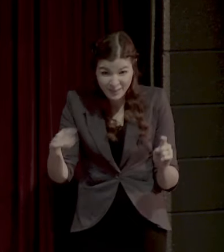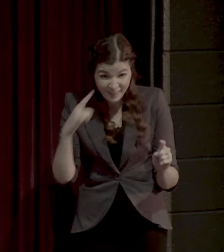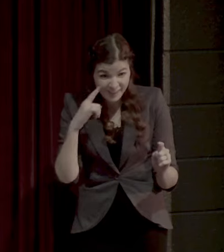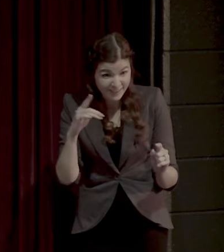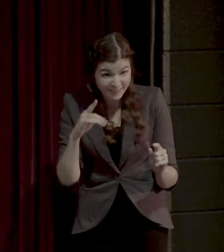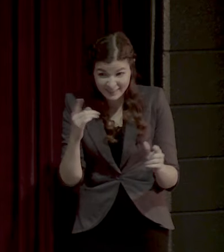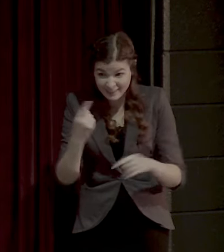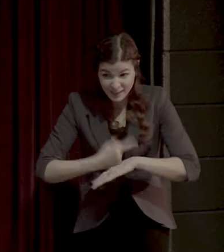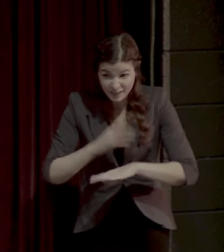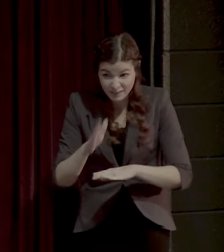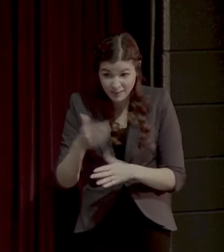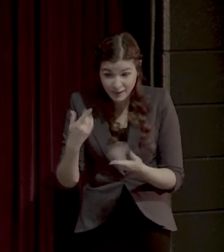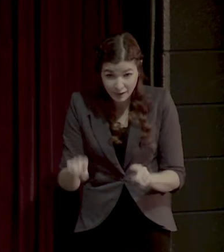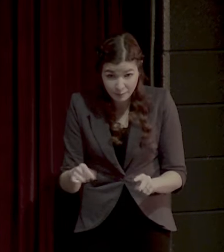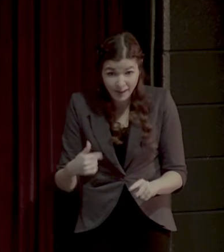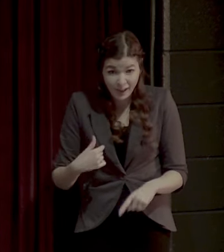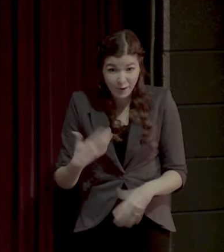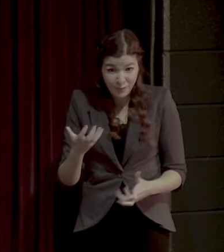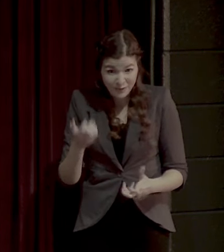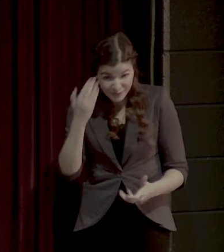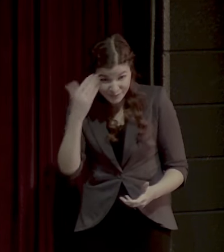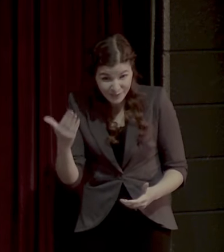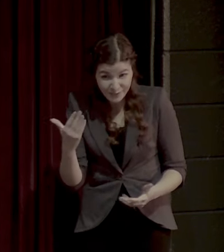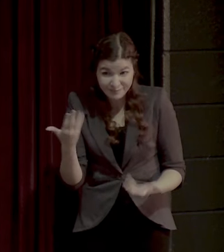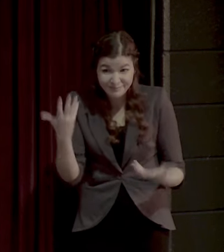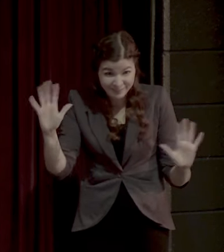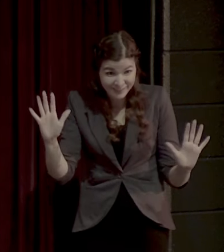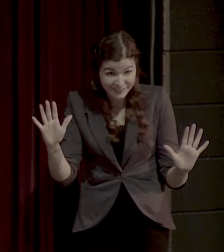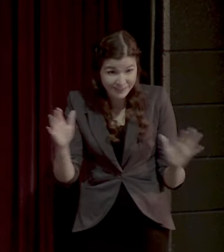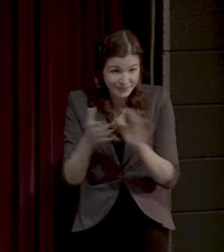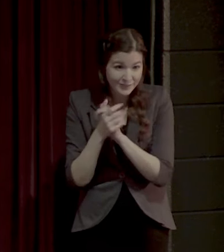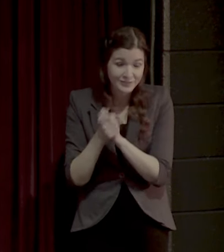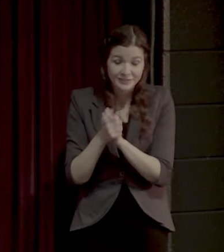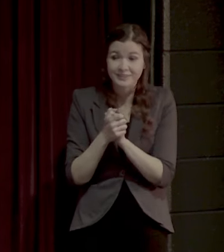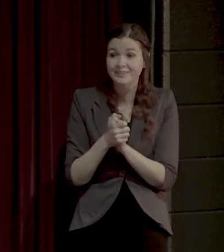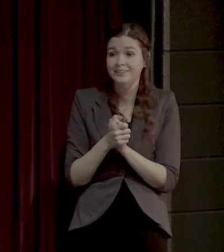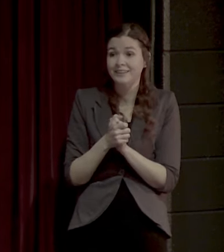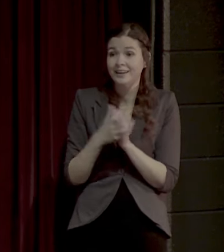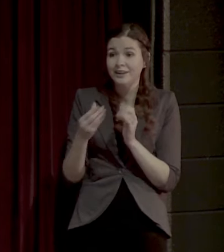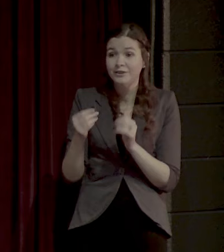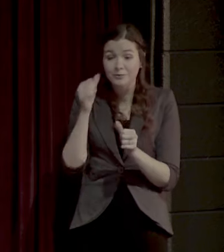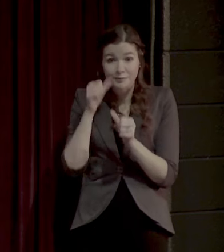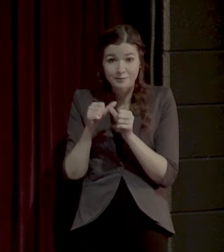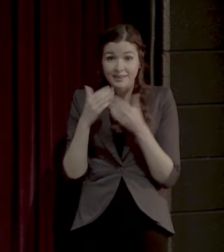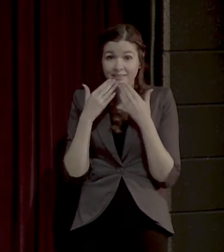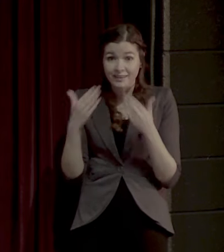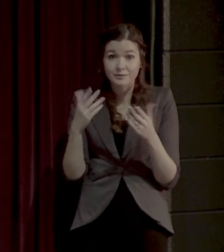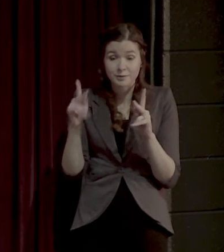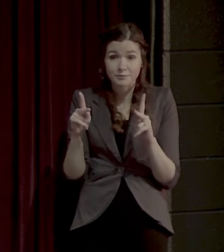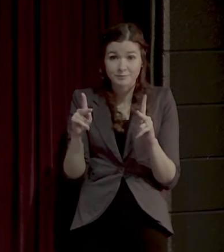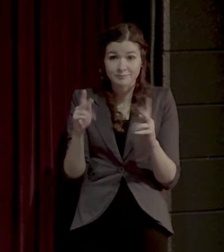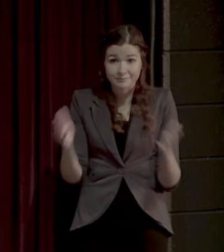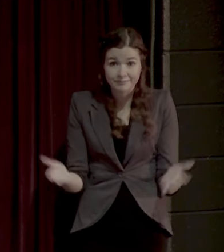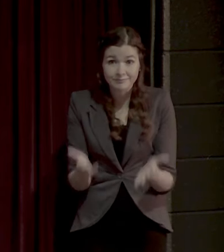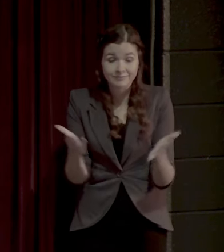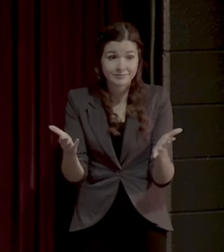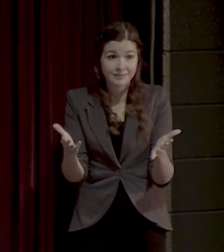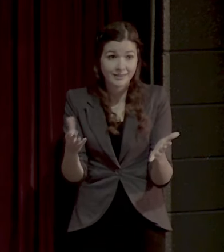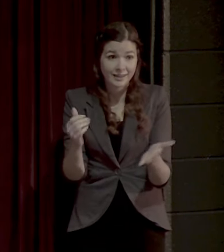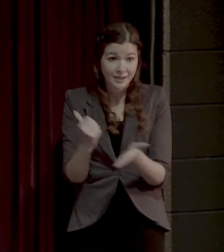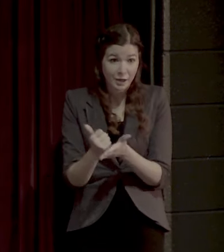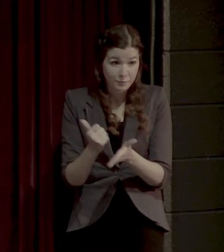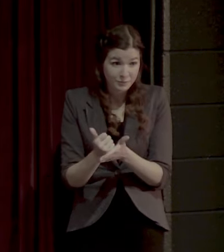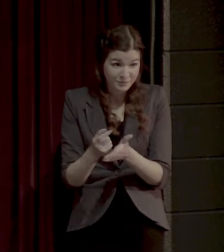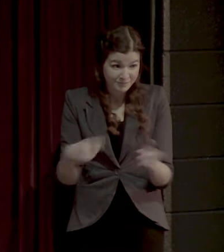come, I want you to know that we did it. So congratulations. And remember to thank those who have pushed you and helped